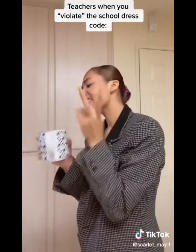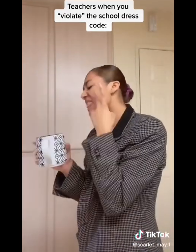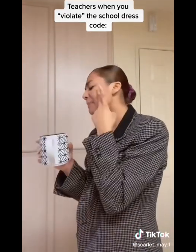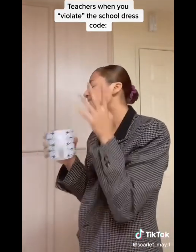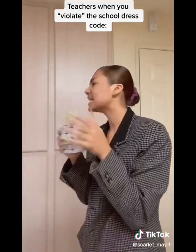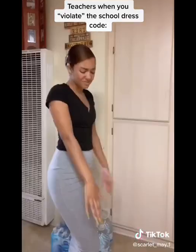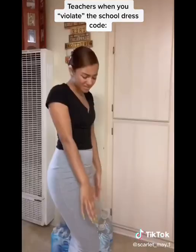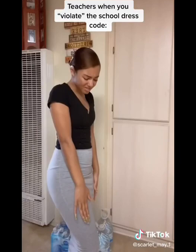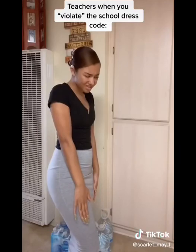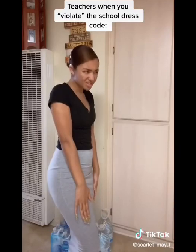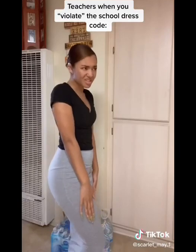see.